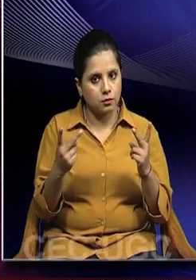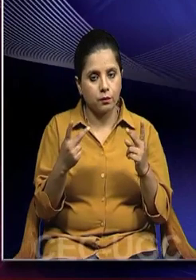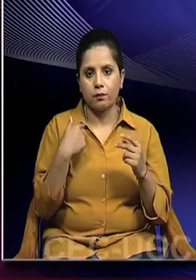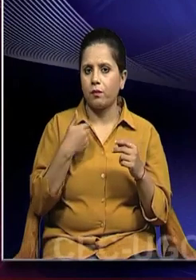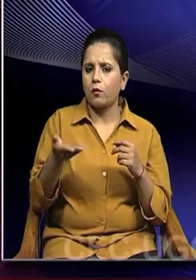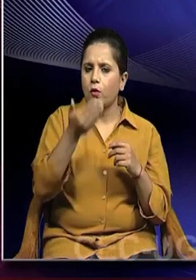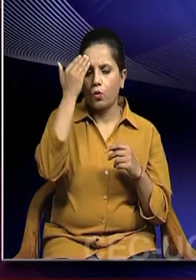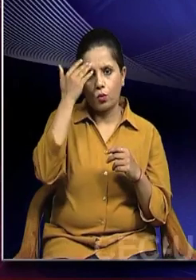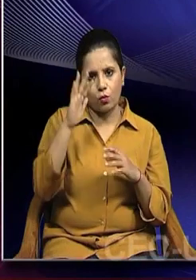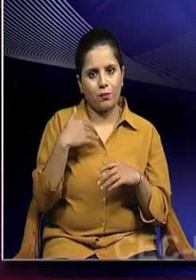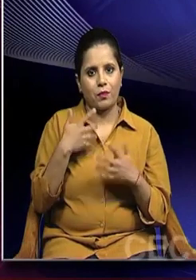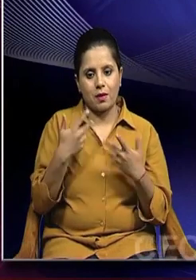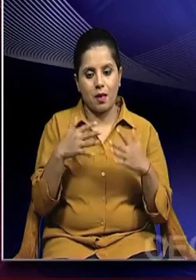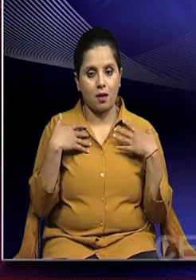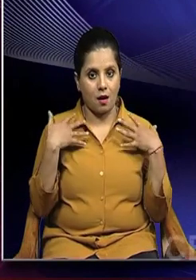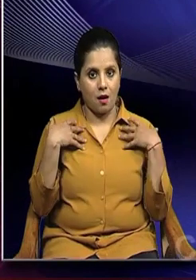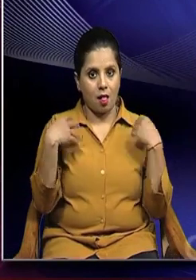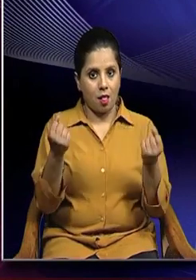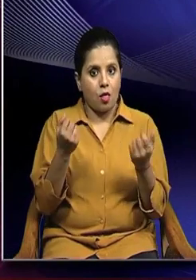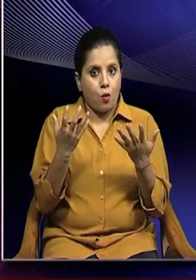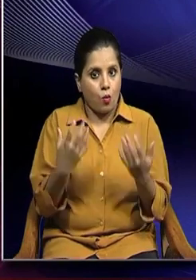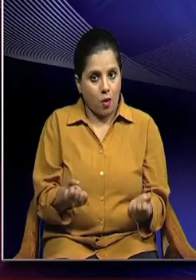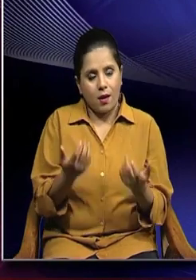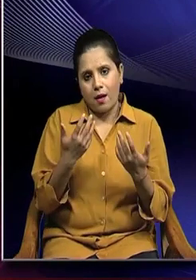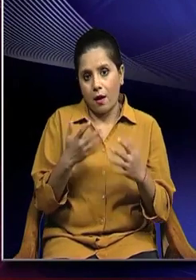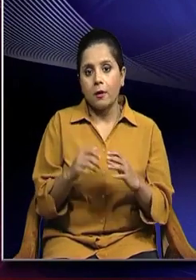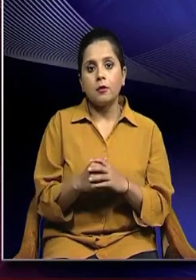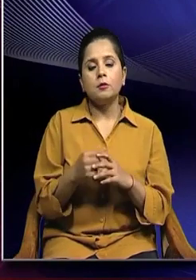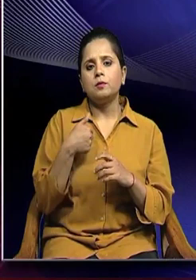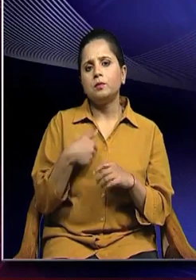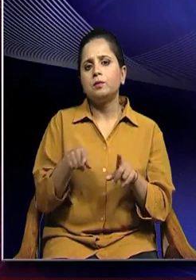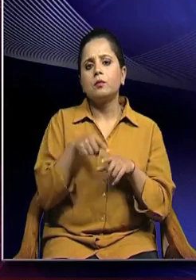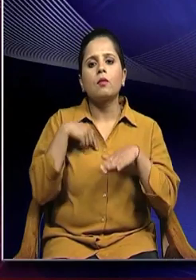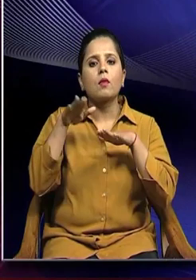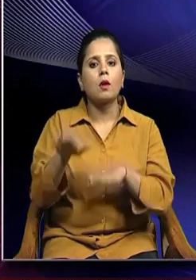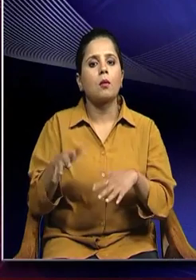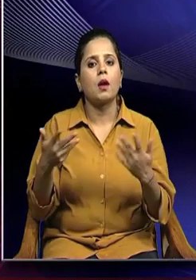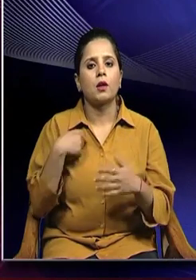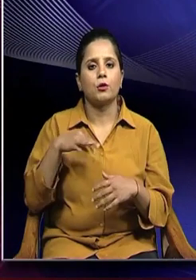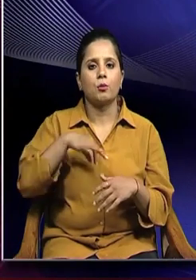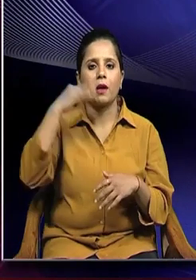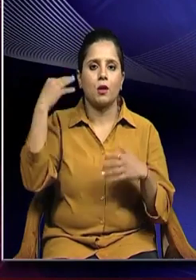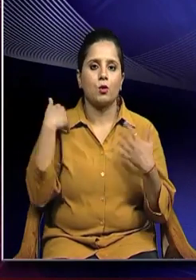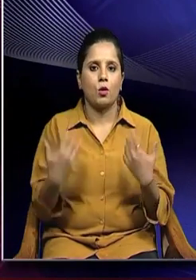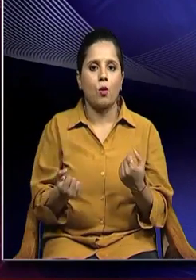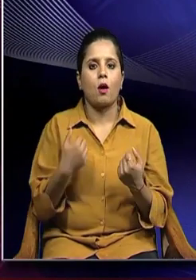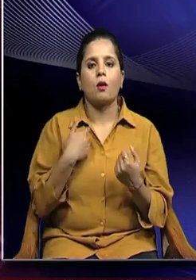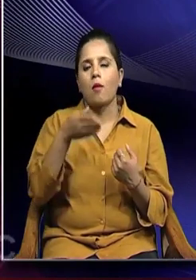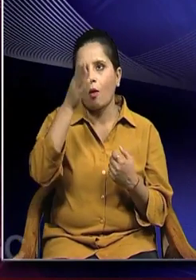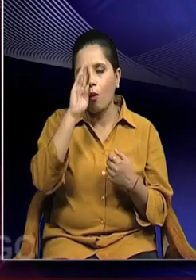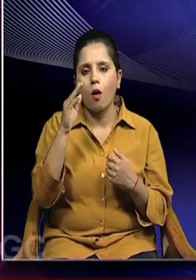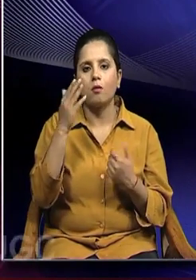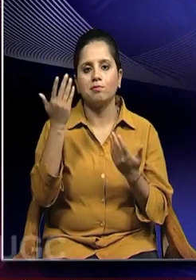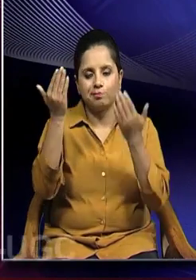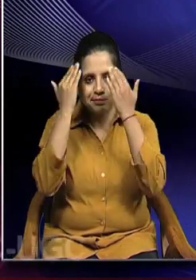while developing any healing mechanism, we are basically relying on spiritual therapy as well as